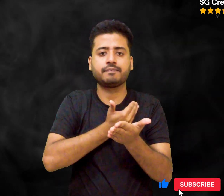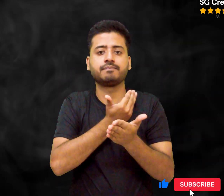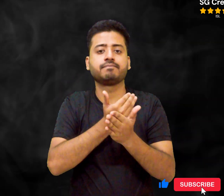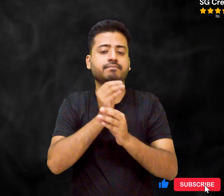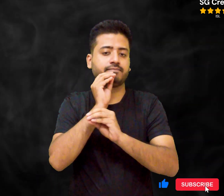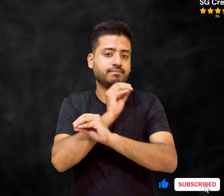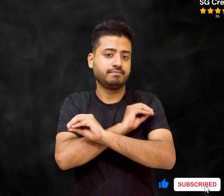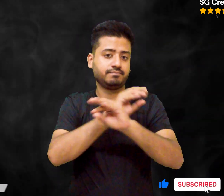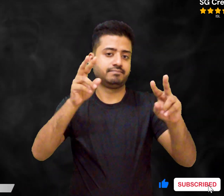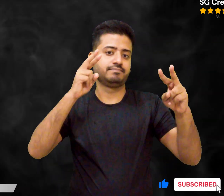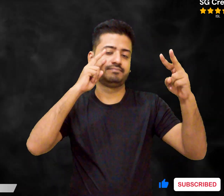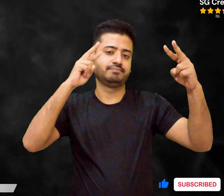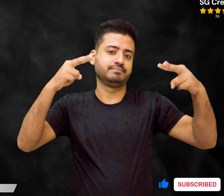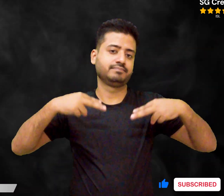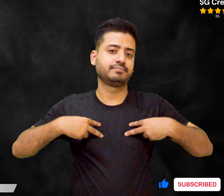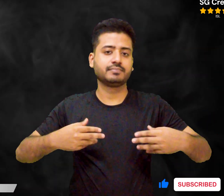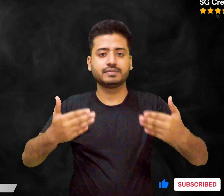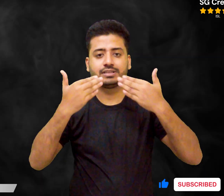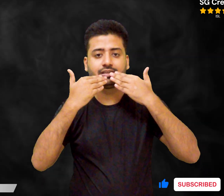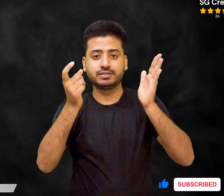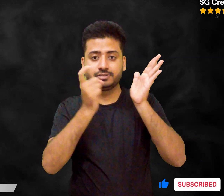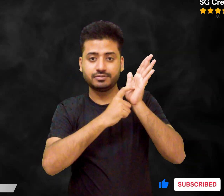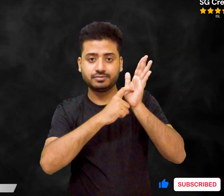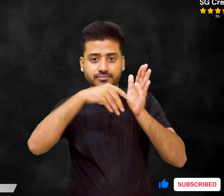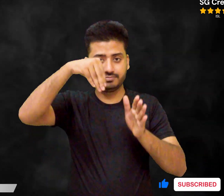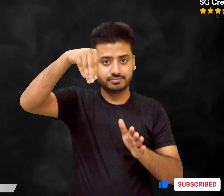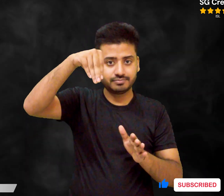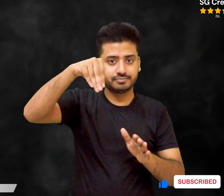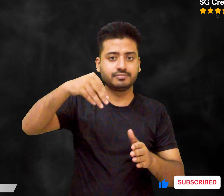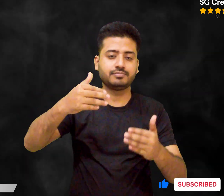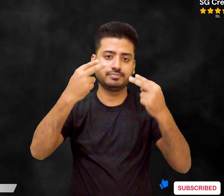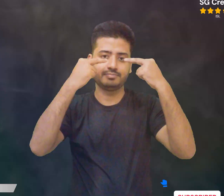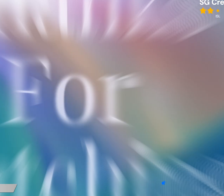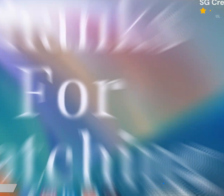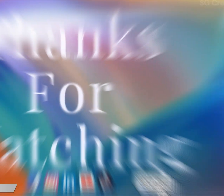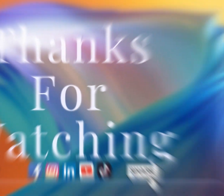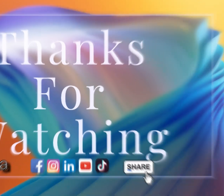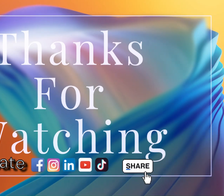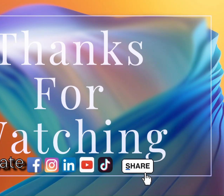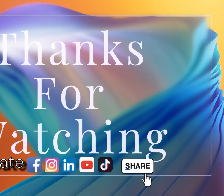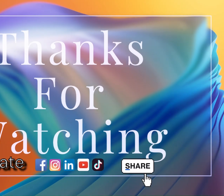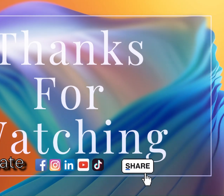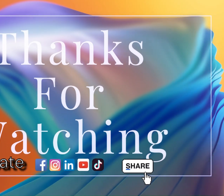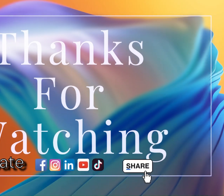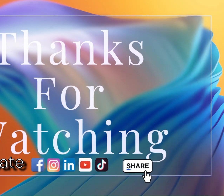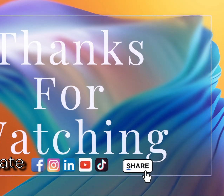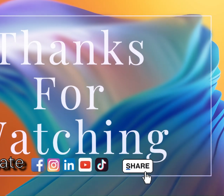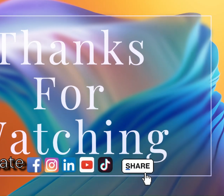for maximizing their flavor and aroma. Understanding when and how to add spices